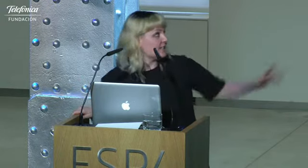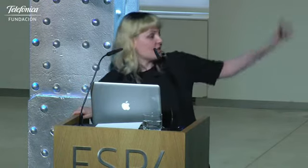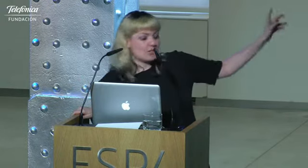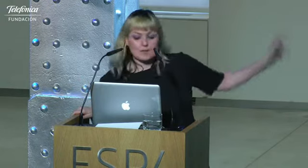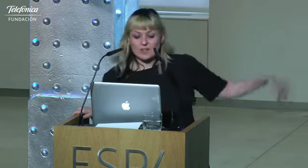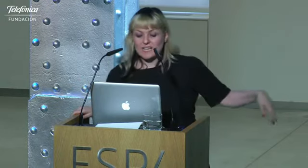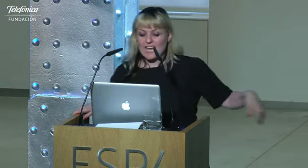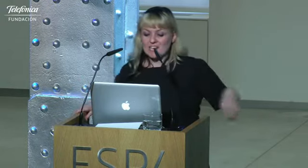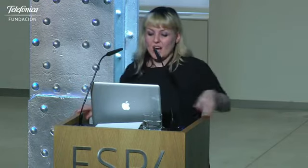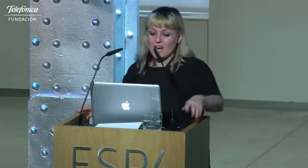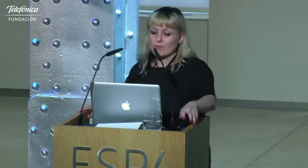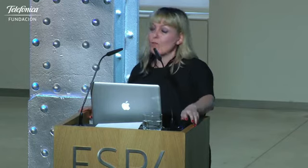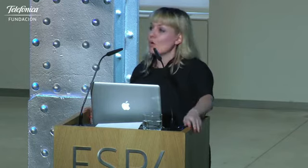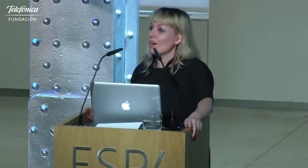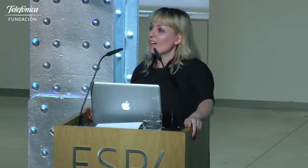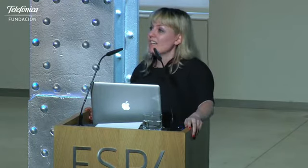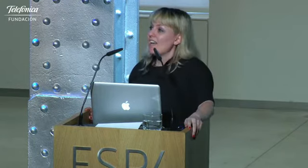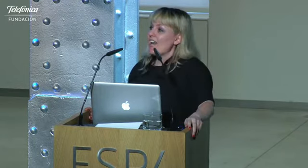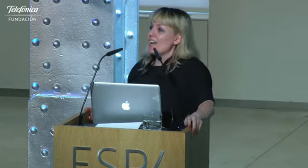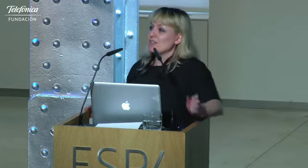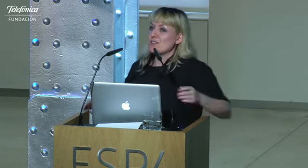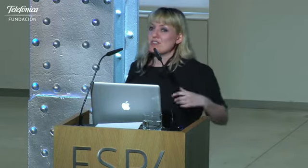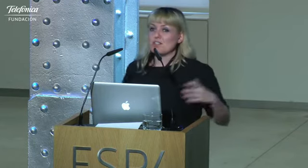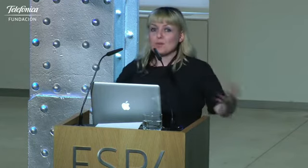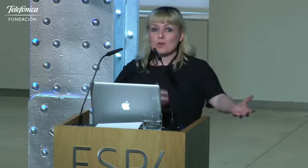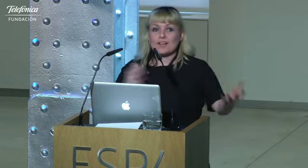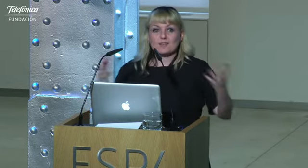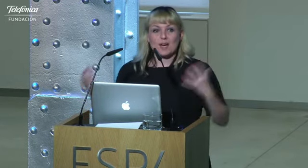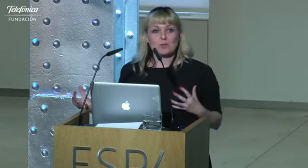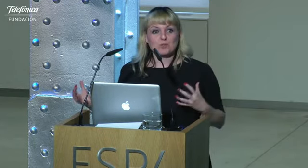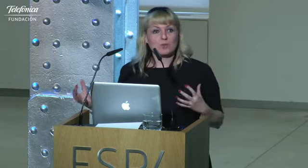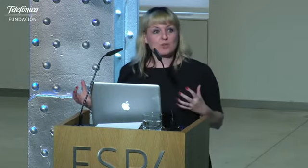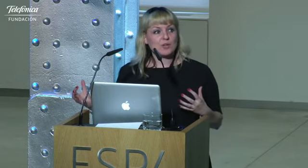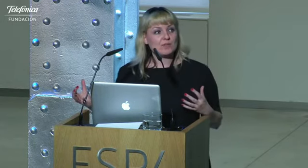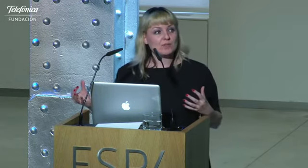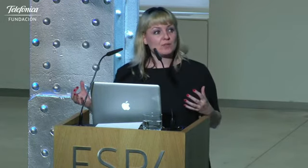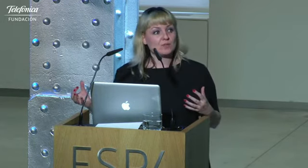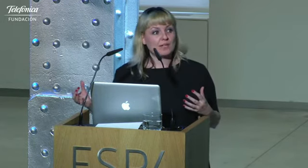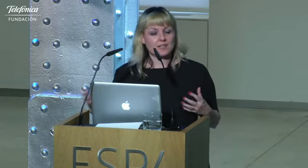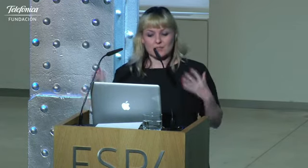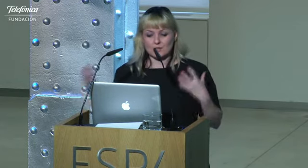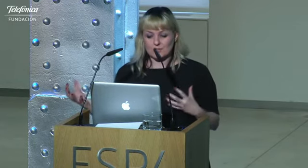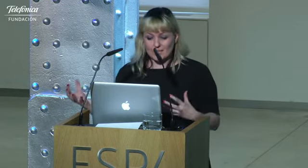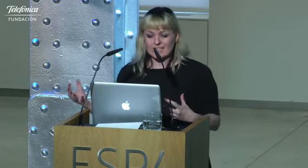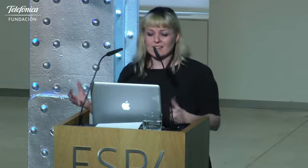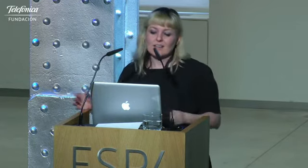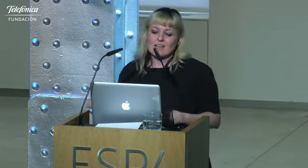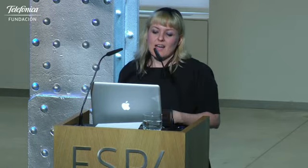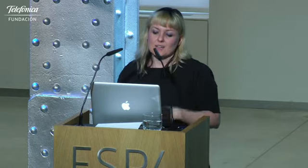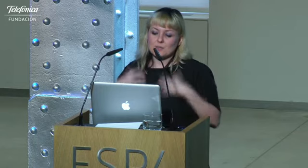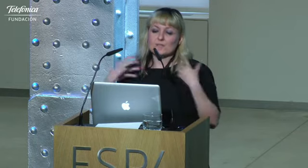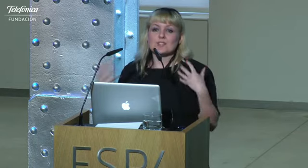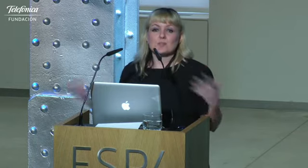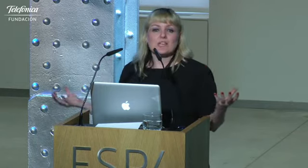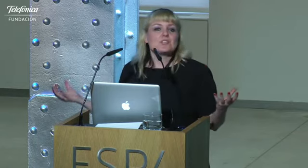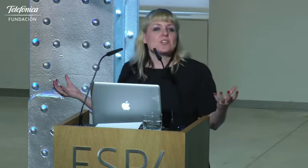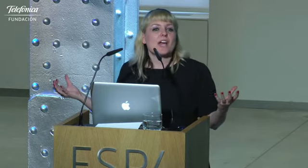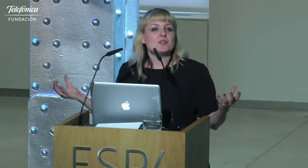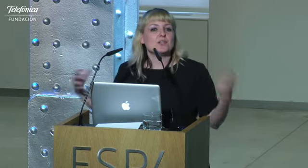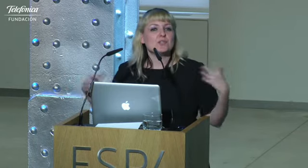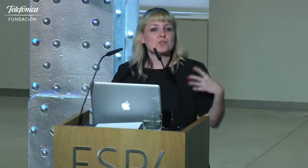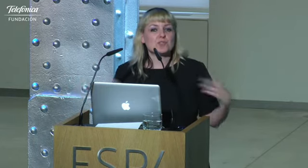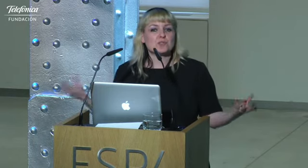This is a Geminoid HI4, and this Geminoid was brought over to Australia to give a